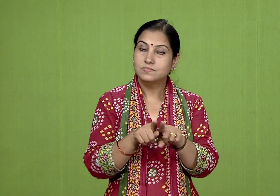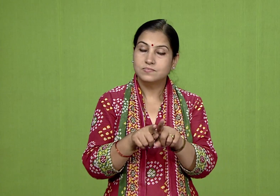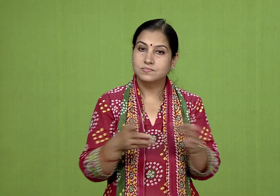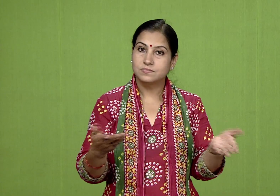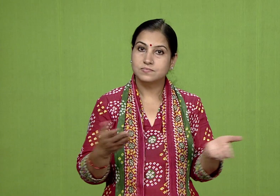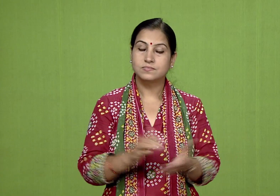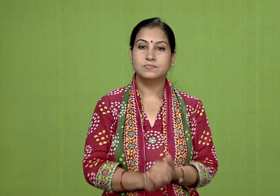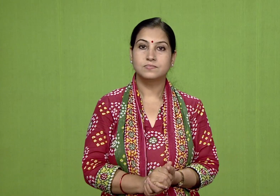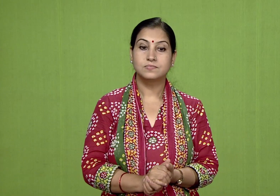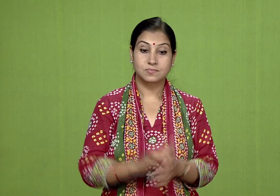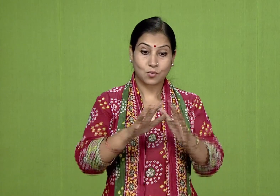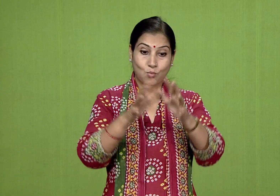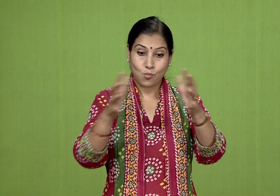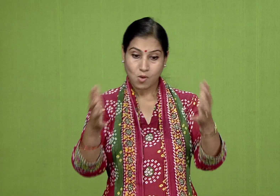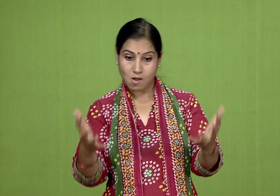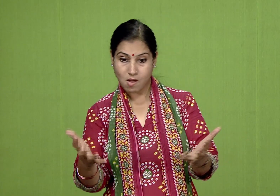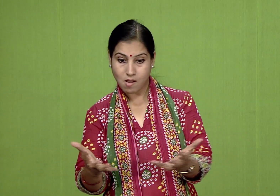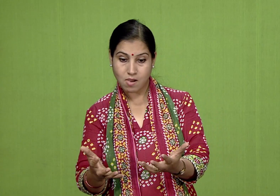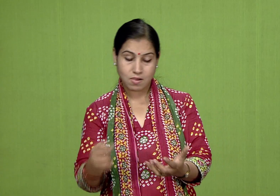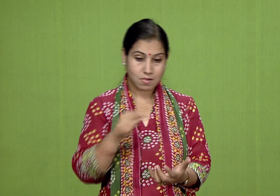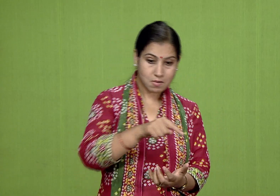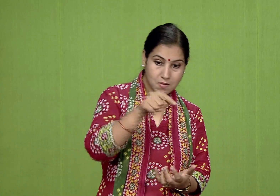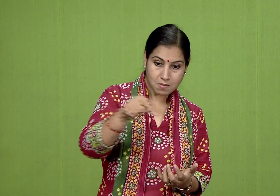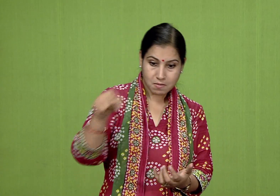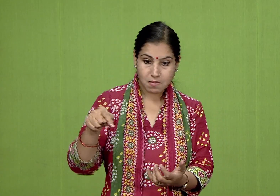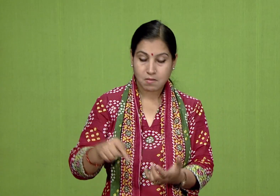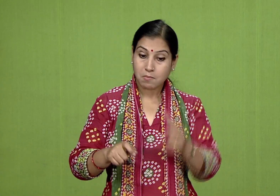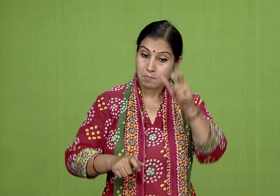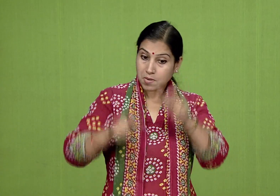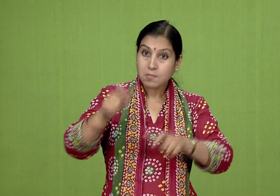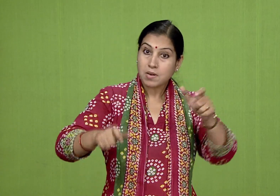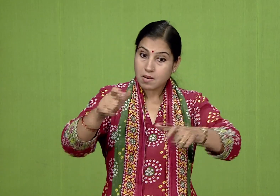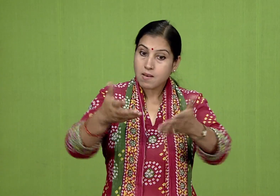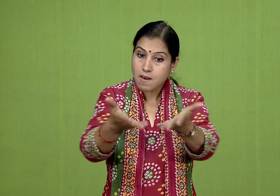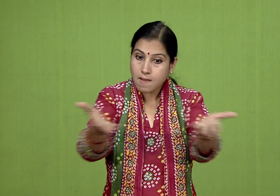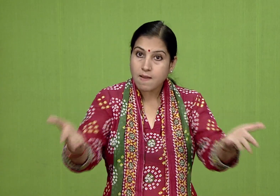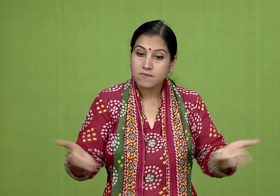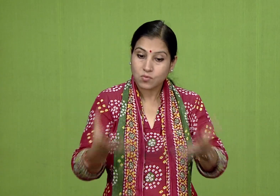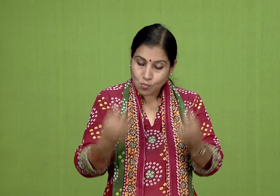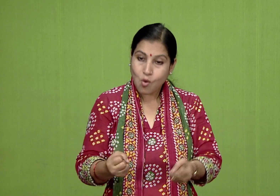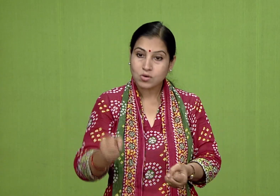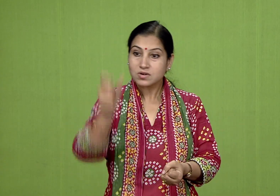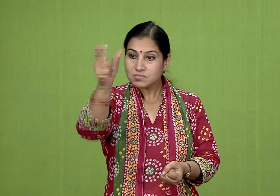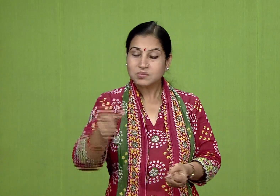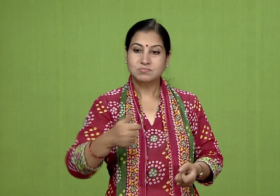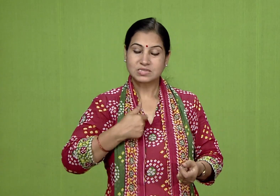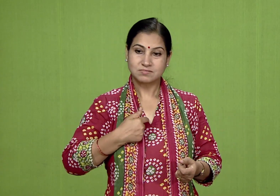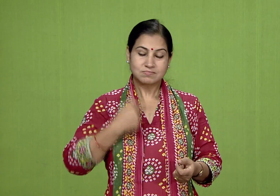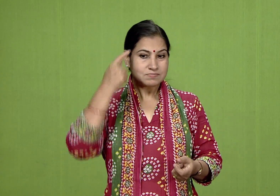Similarly, the world is full of people who need someone to understand them.